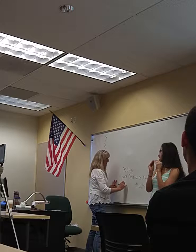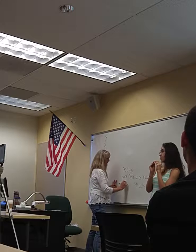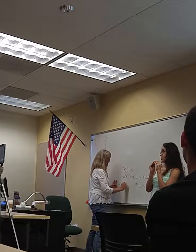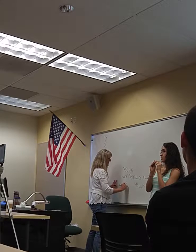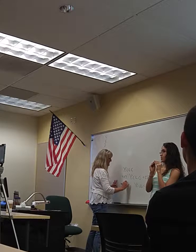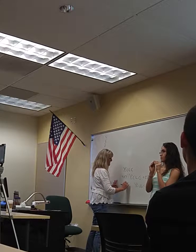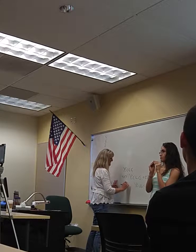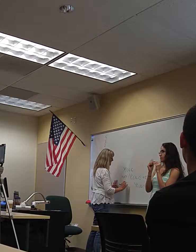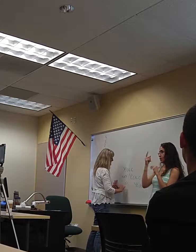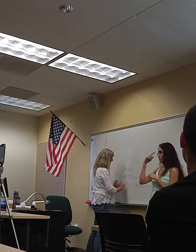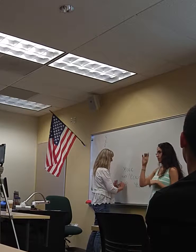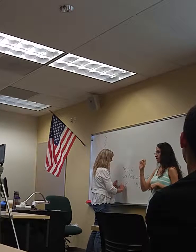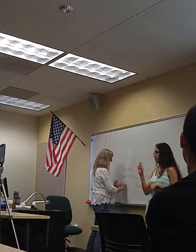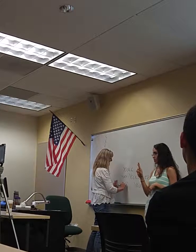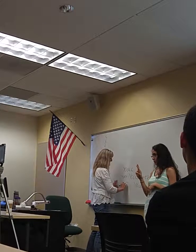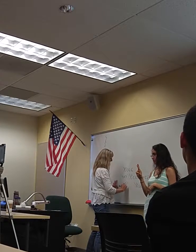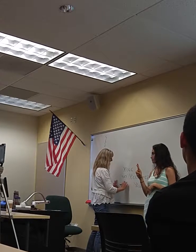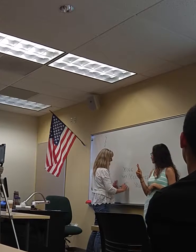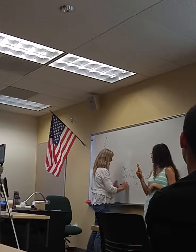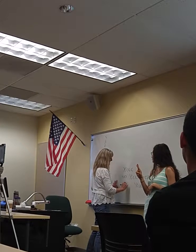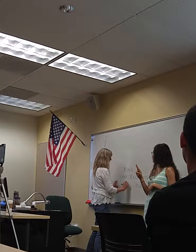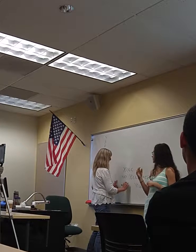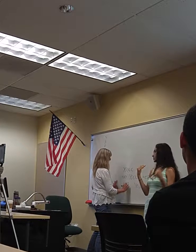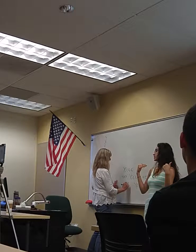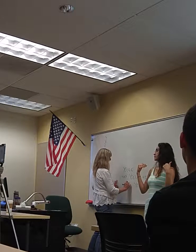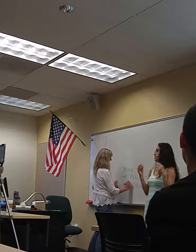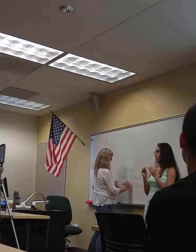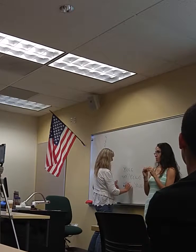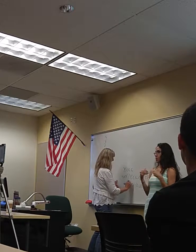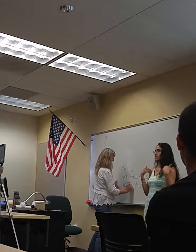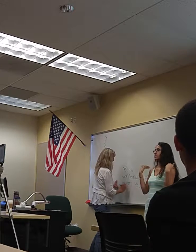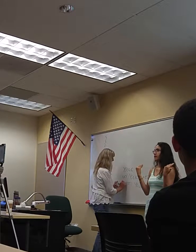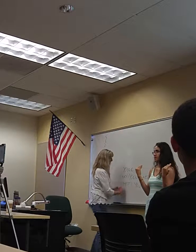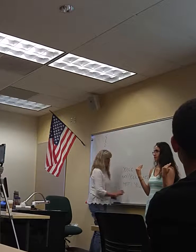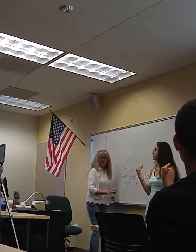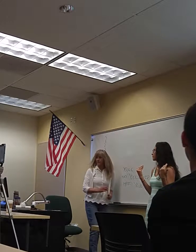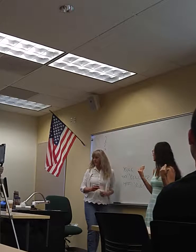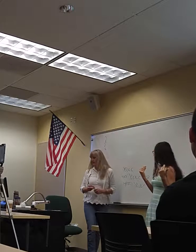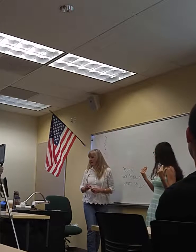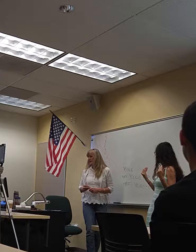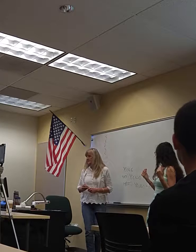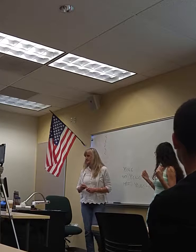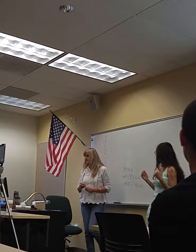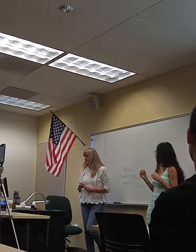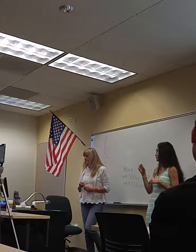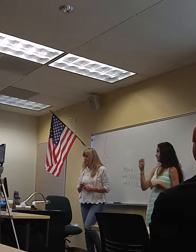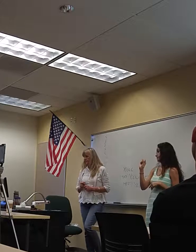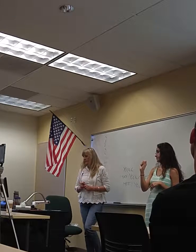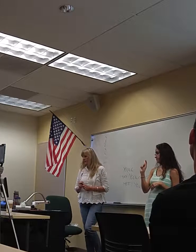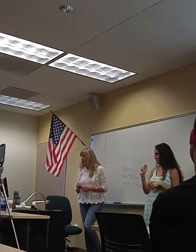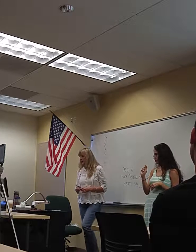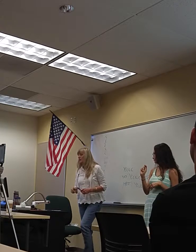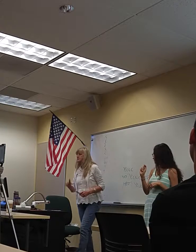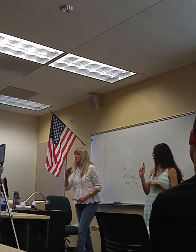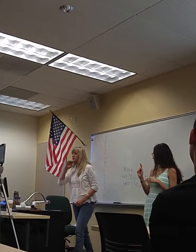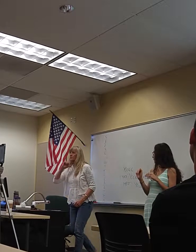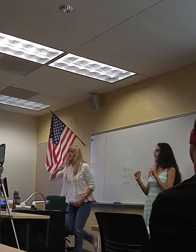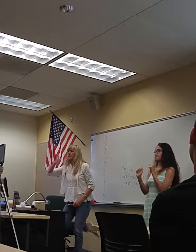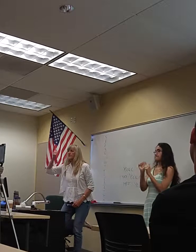and s, I'm sorry, not s, that's not a word, most for the s. Okay, so you remember the